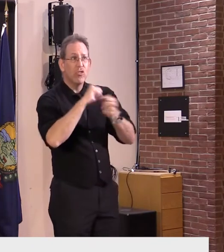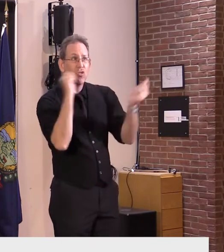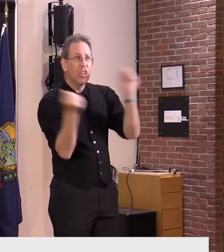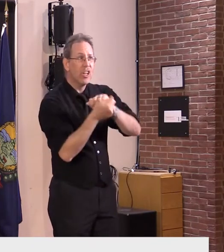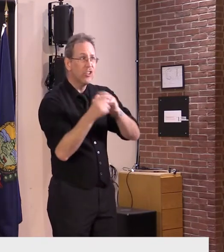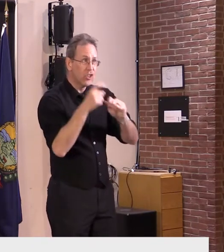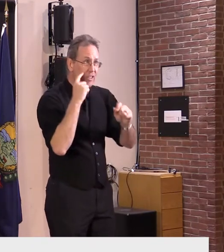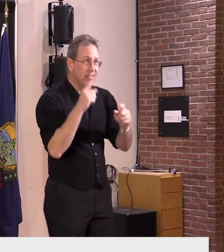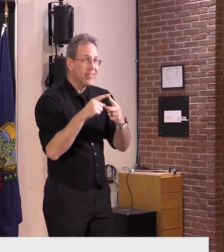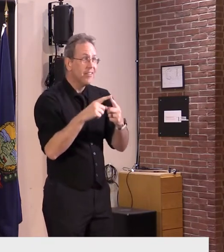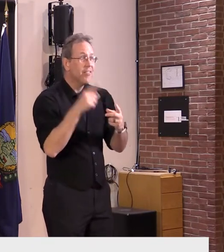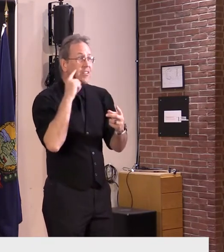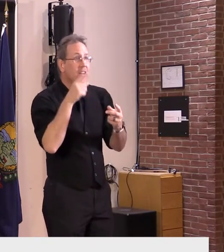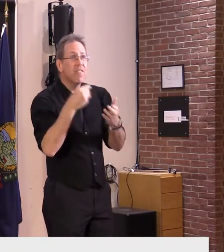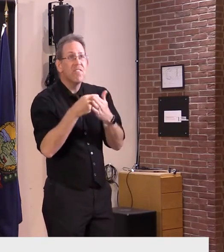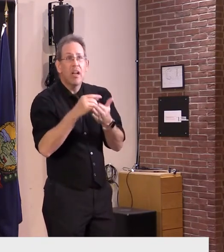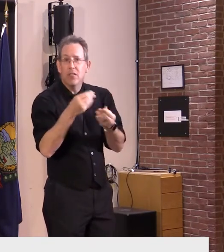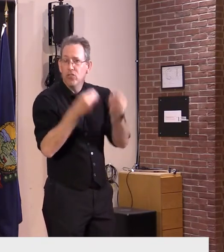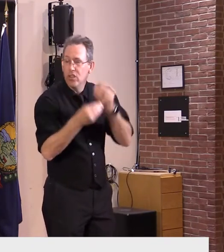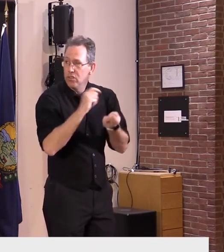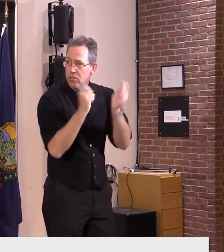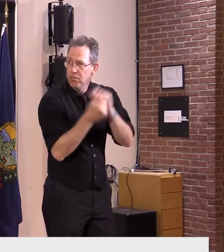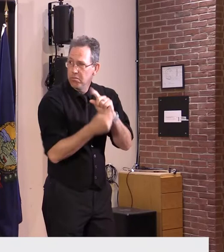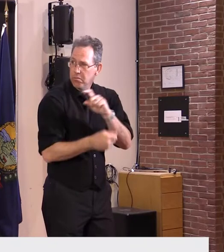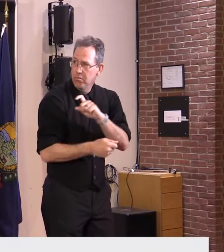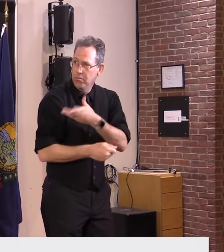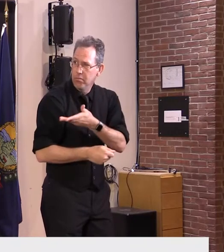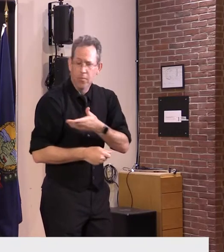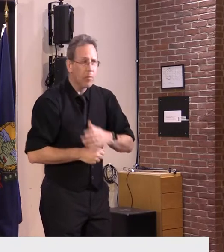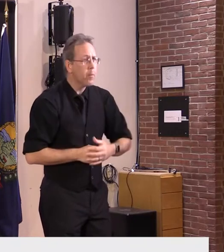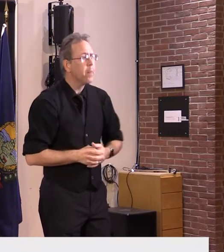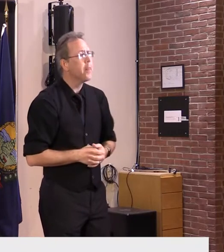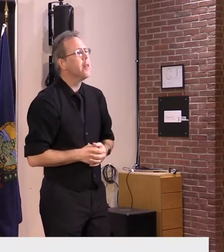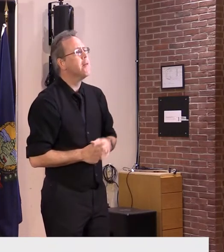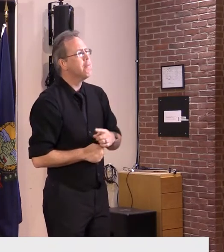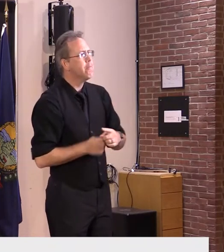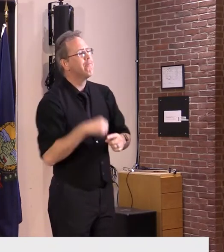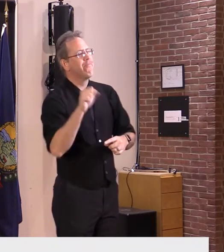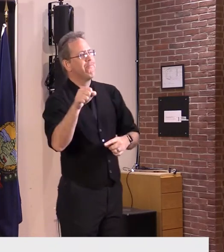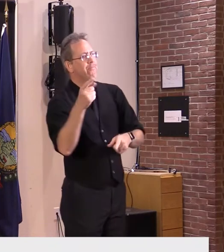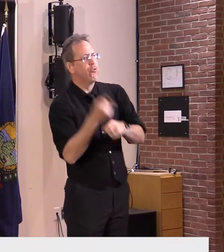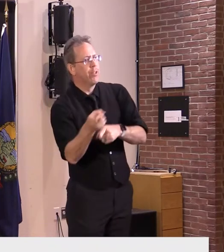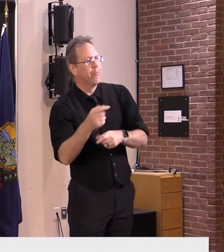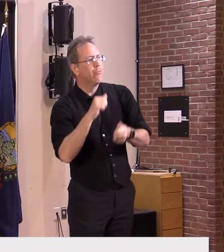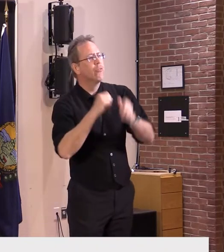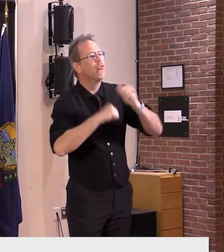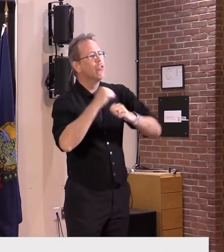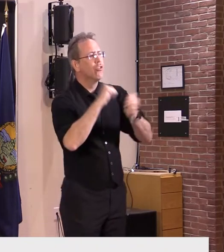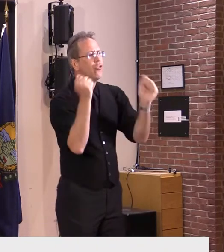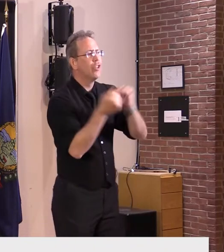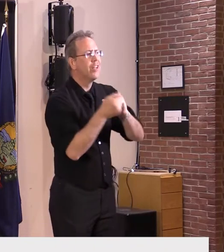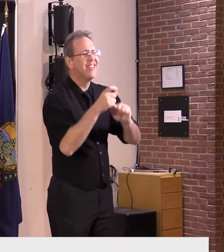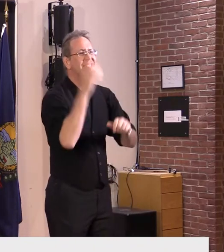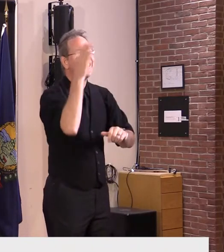going forward? Well, I do think there's going to have to be structural changes in the future because we are going to